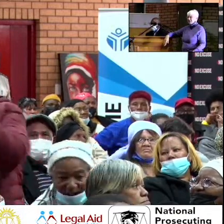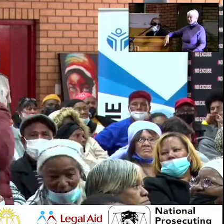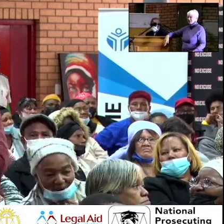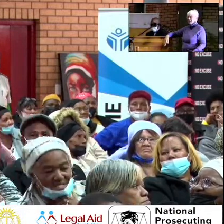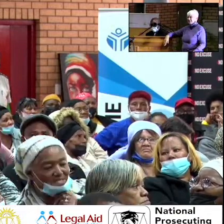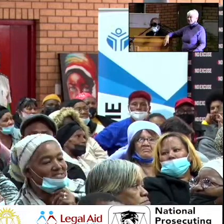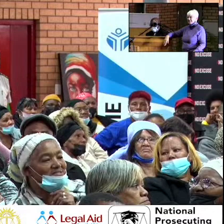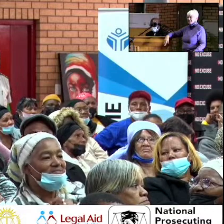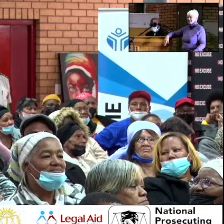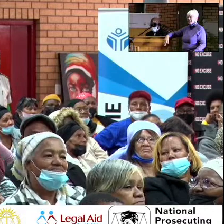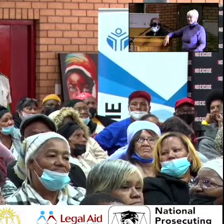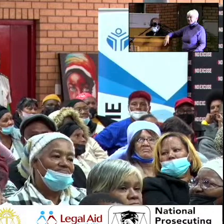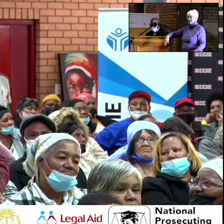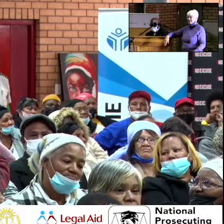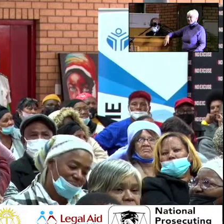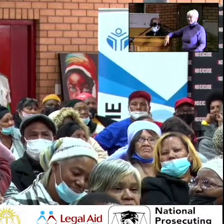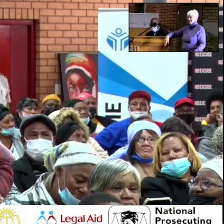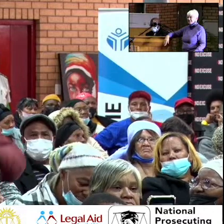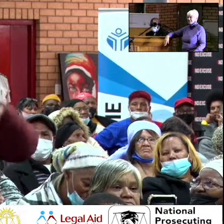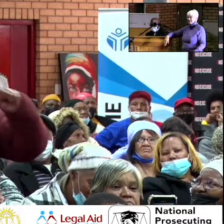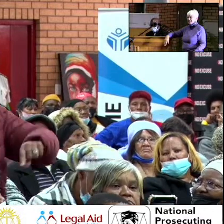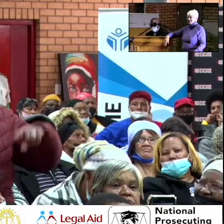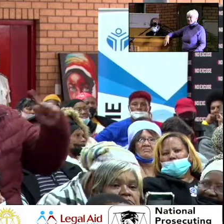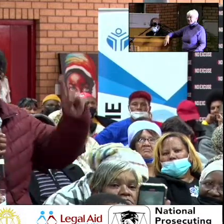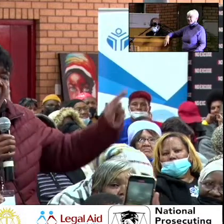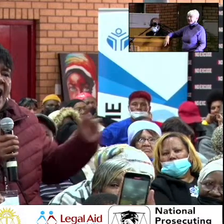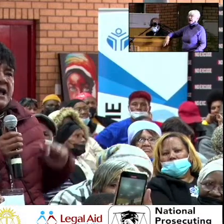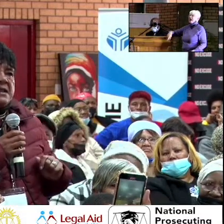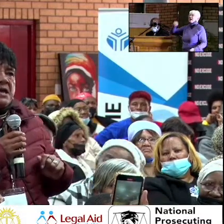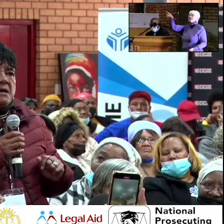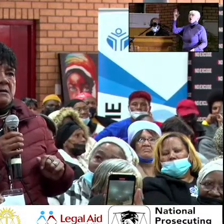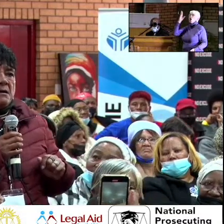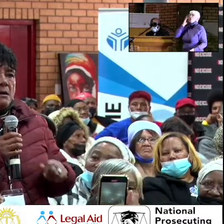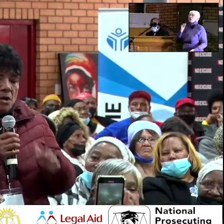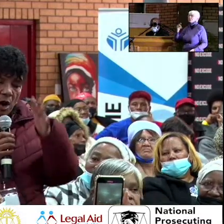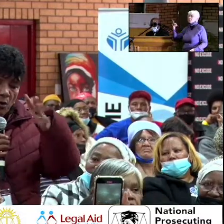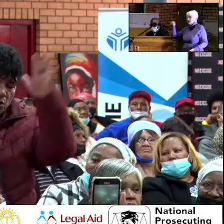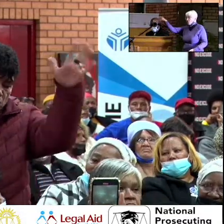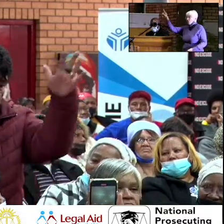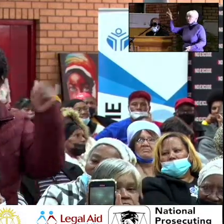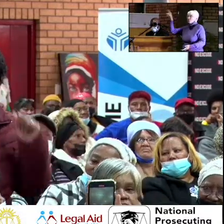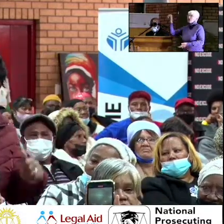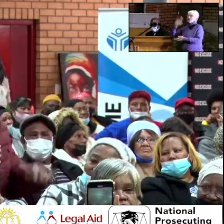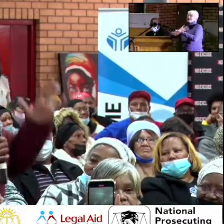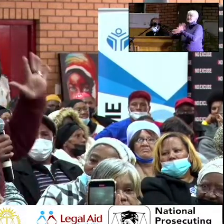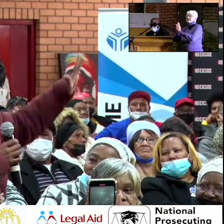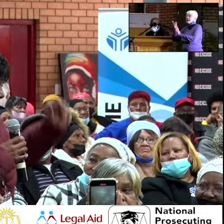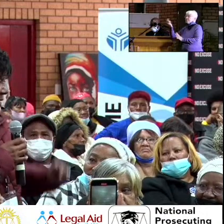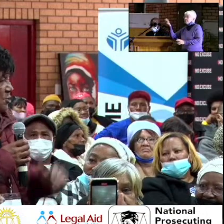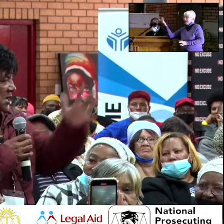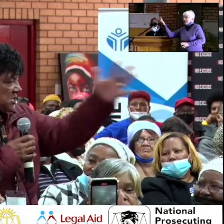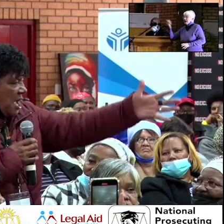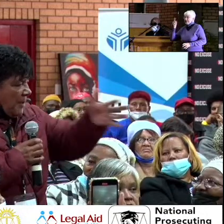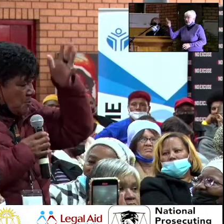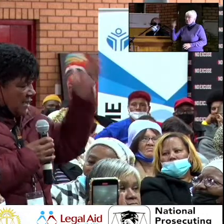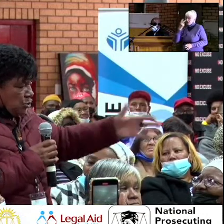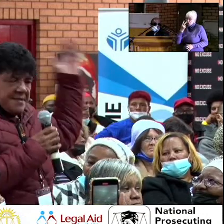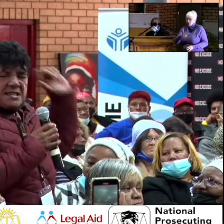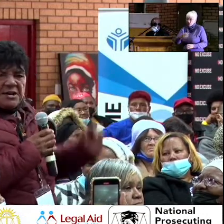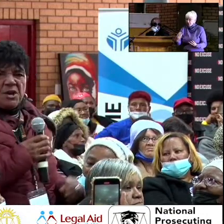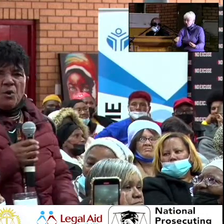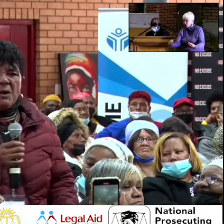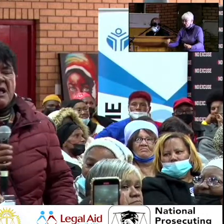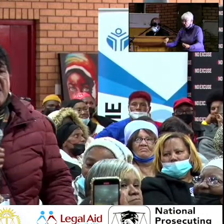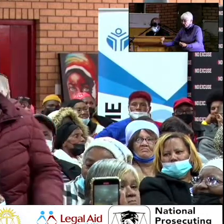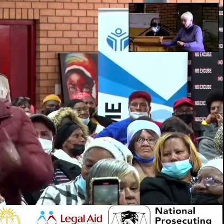have to look after their grandchildren who doesn't have an ID. No, you must wait. Wait in the queue. Disabled, you must wait in